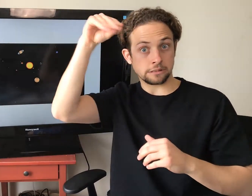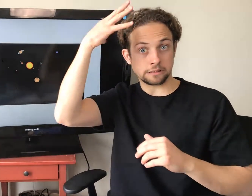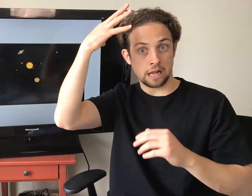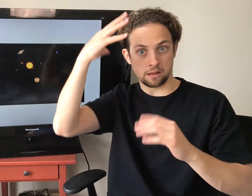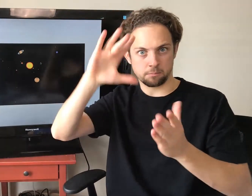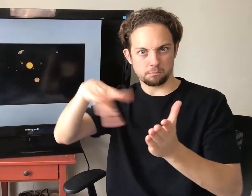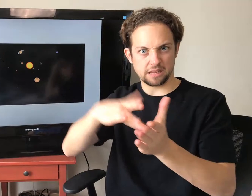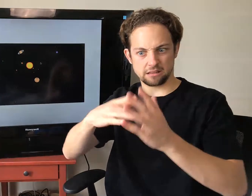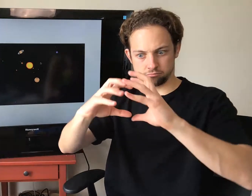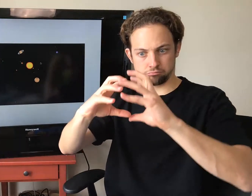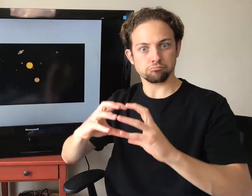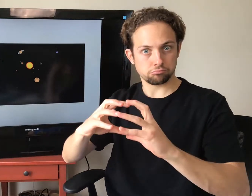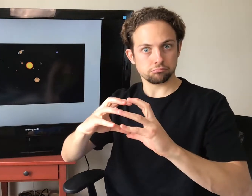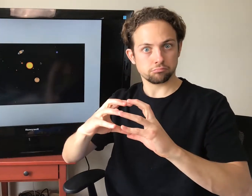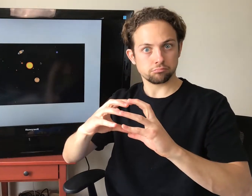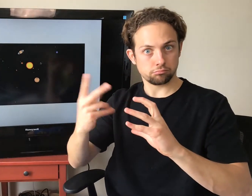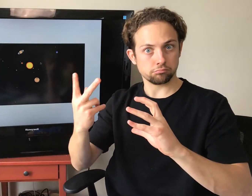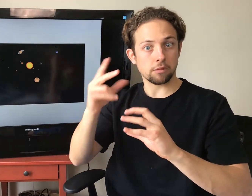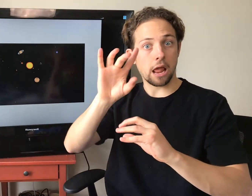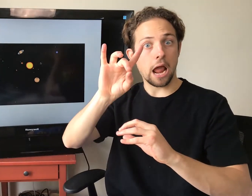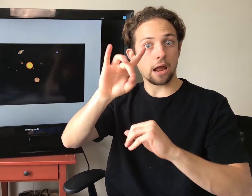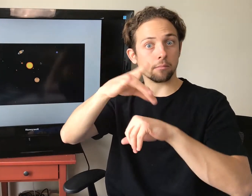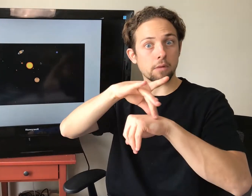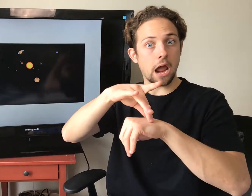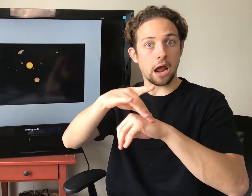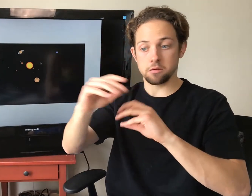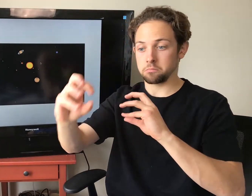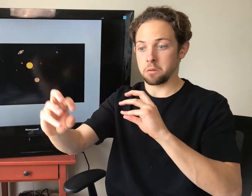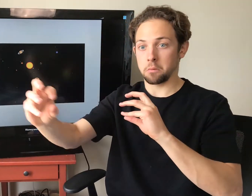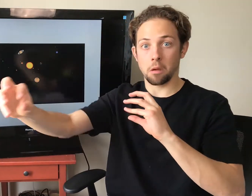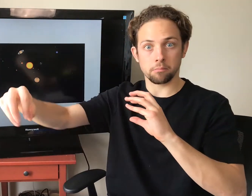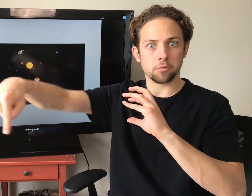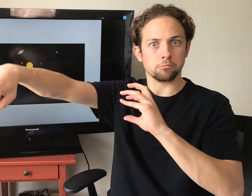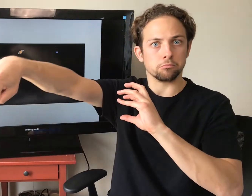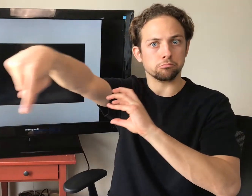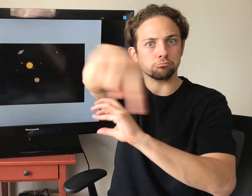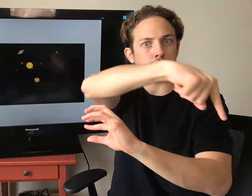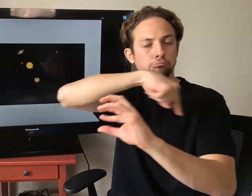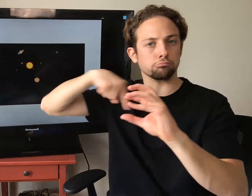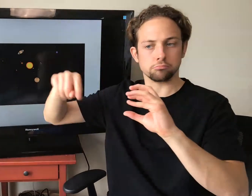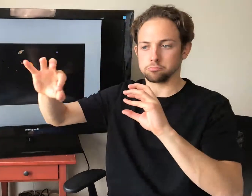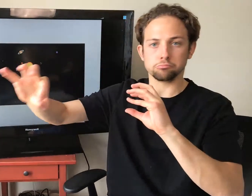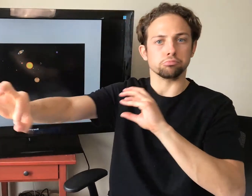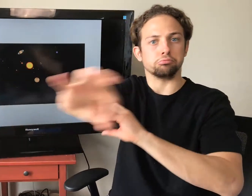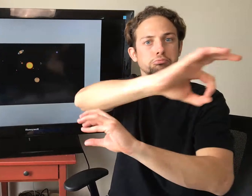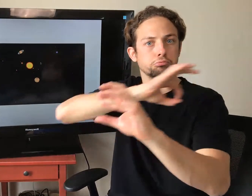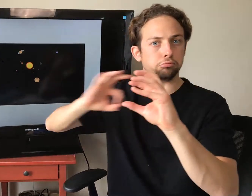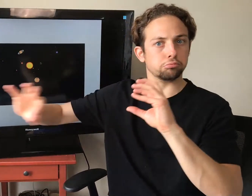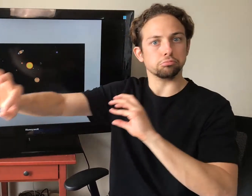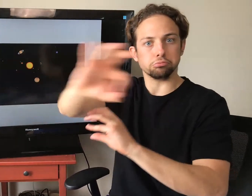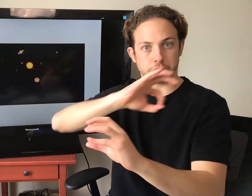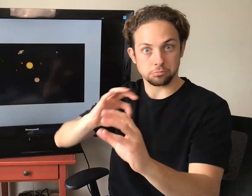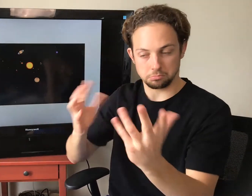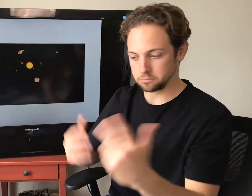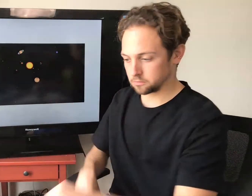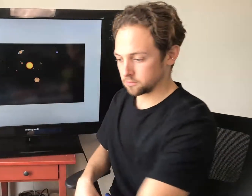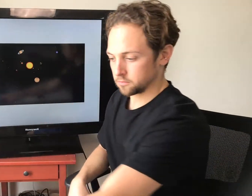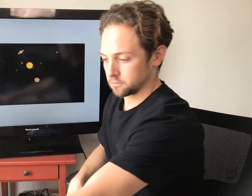So let's talk a bit about what the solar system looks like. The sun is in the middle of our solar system, and